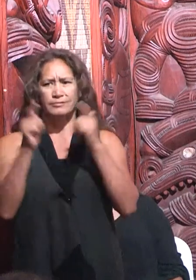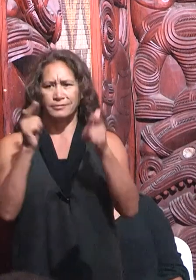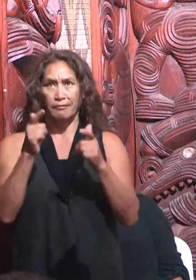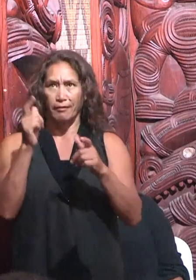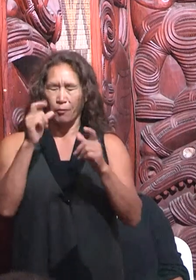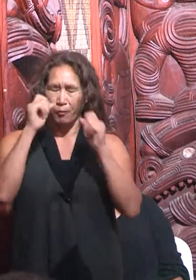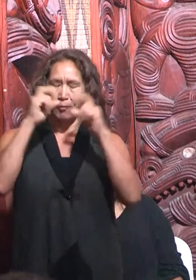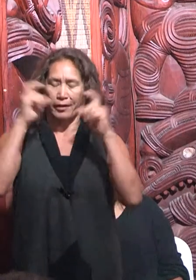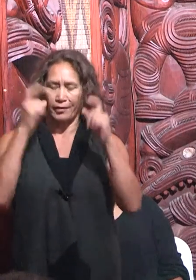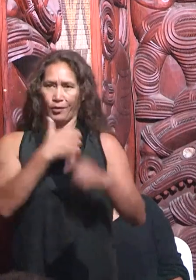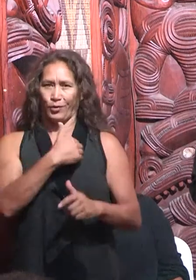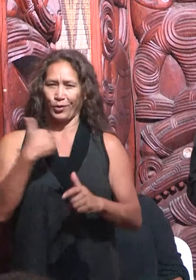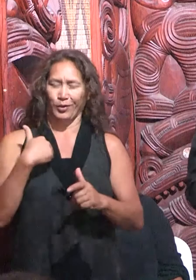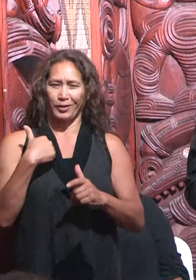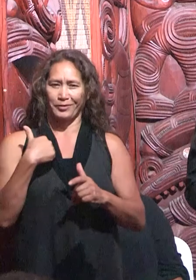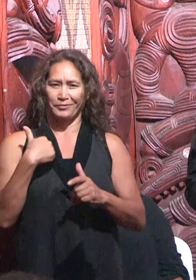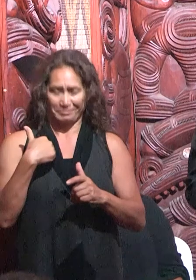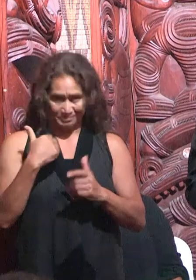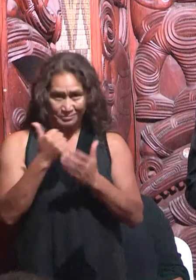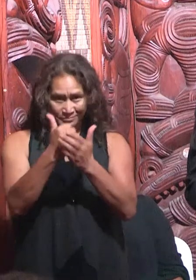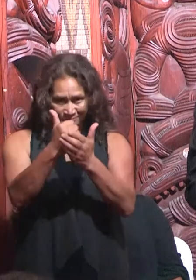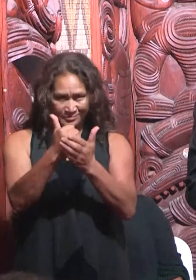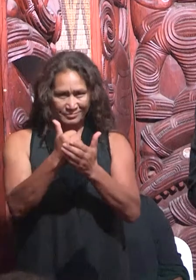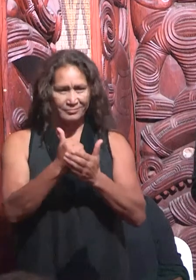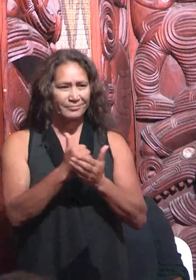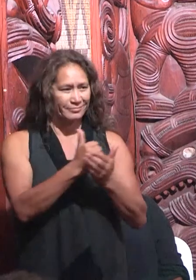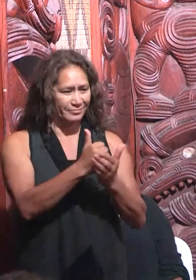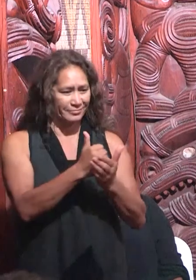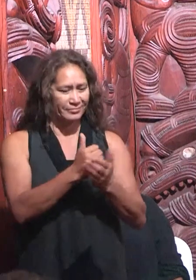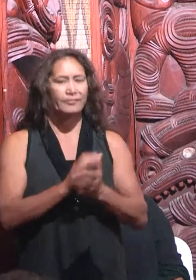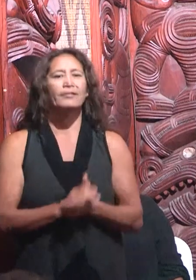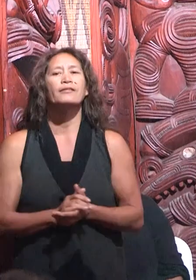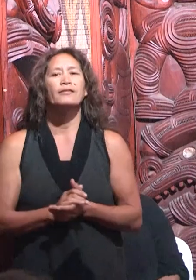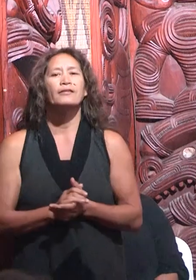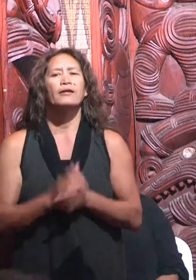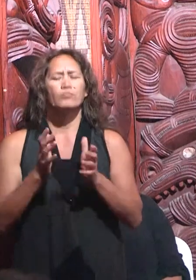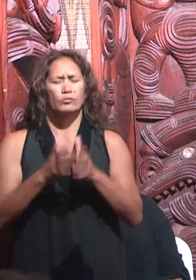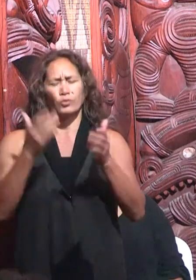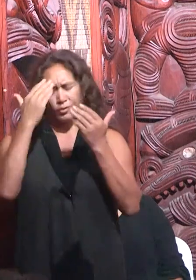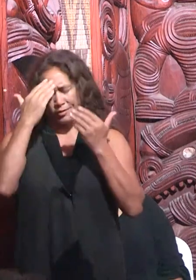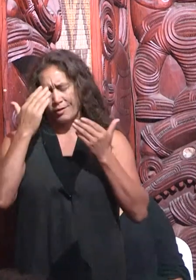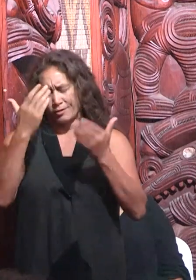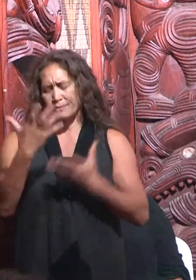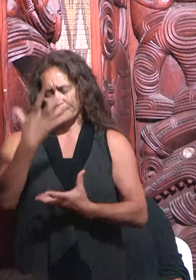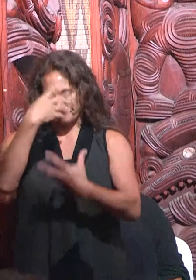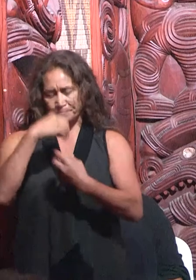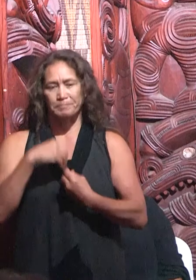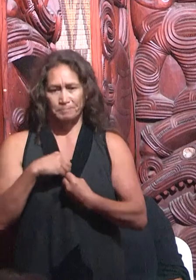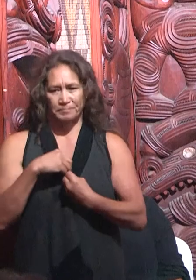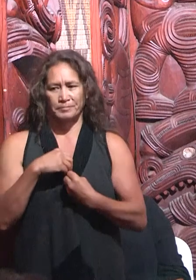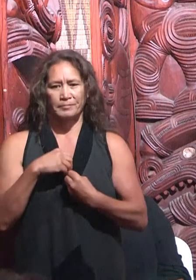and listening at this time, tēnā koutou katoa. It's a great honour and privilege to be part of this